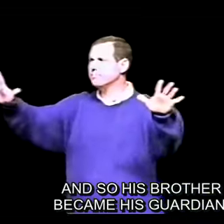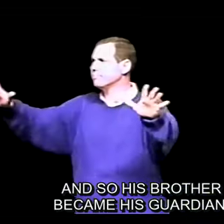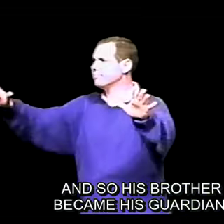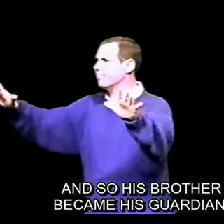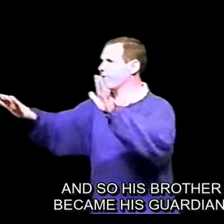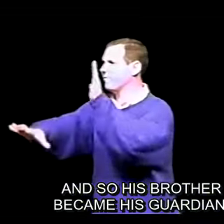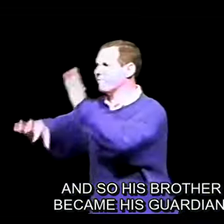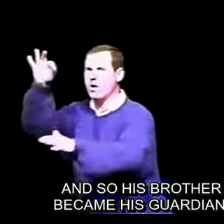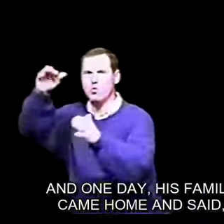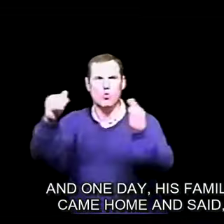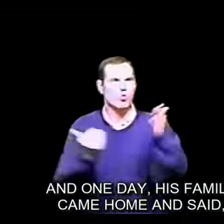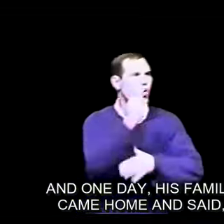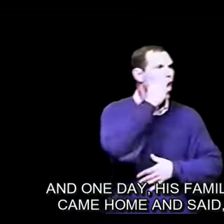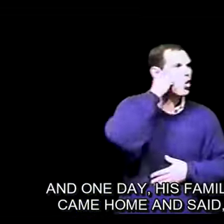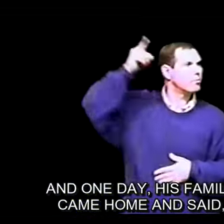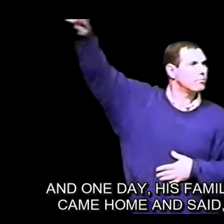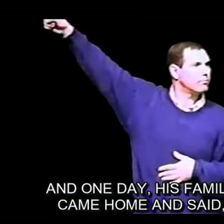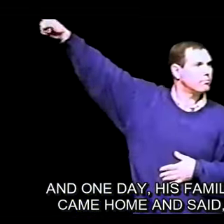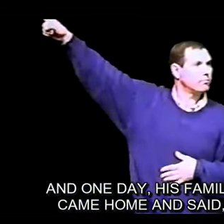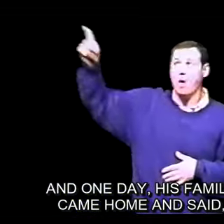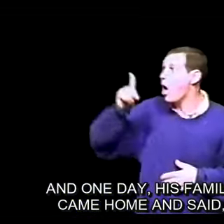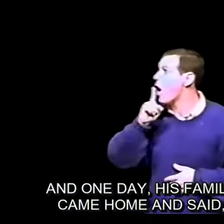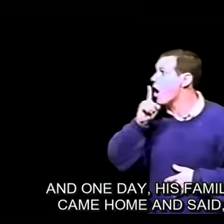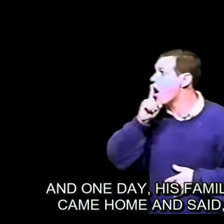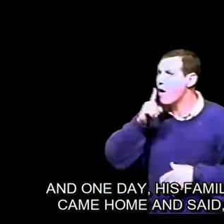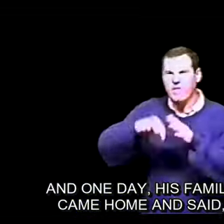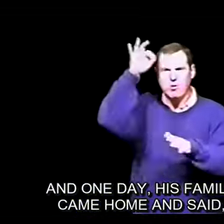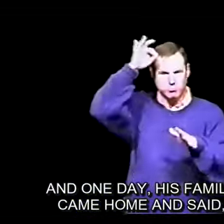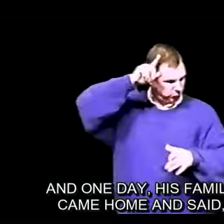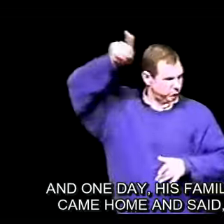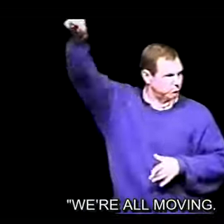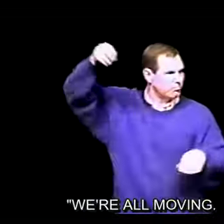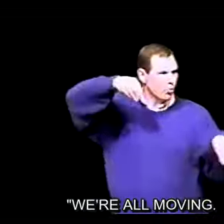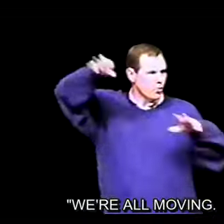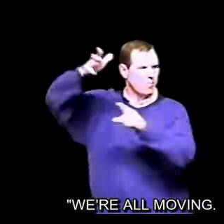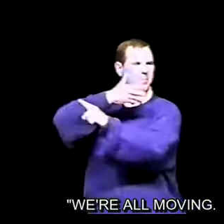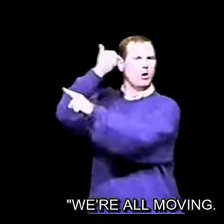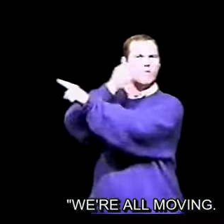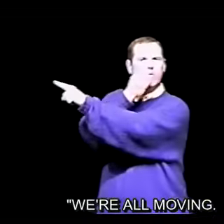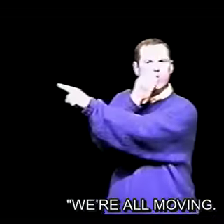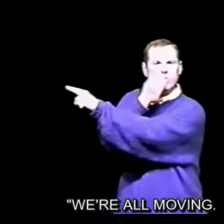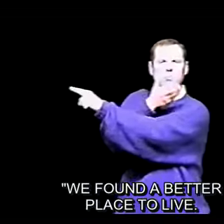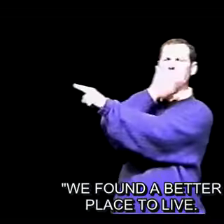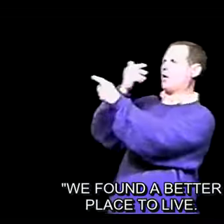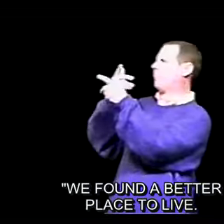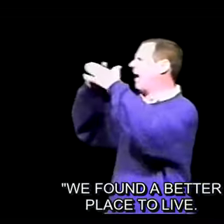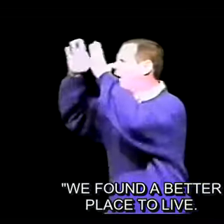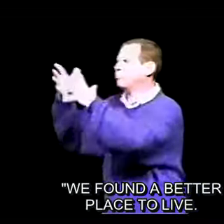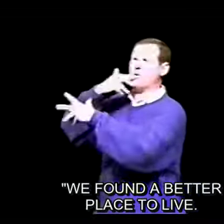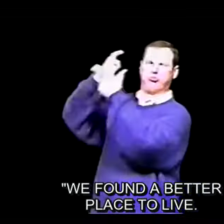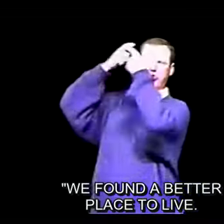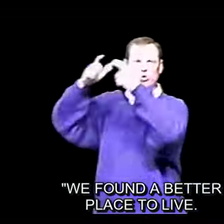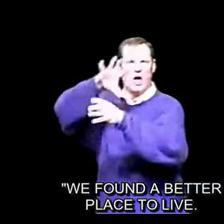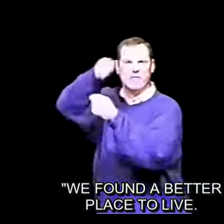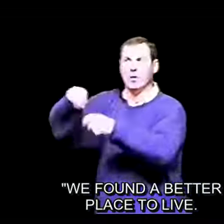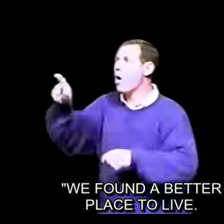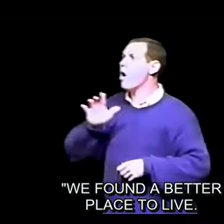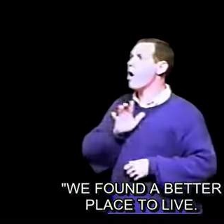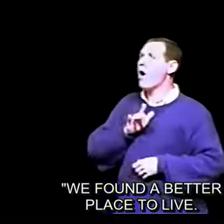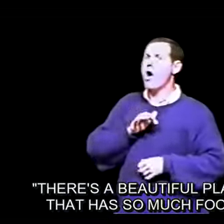And one day, his family came home and said, we're all moving. We found a better place to live. There's a